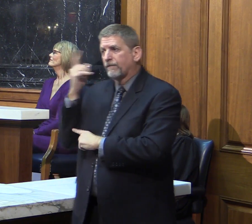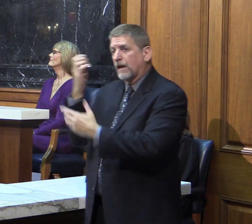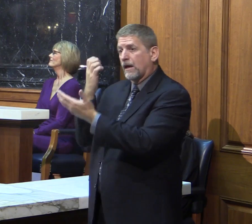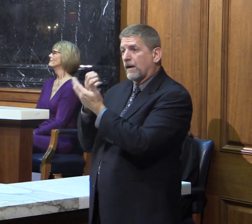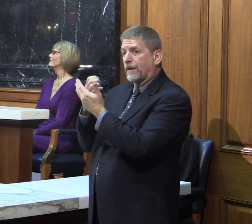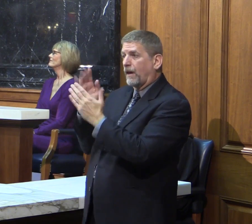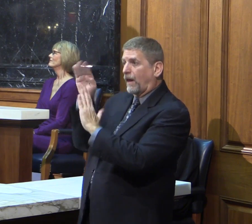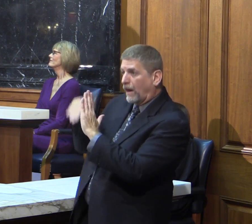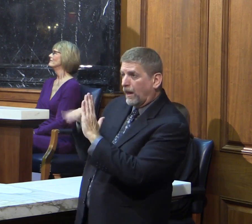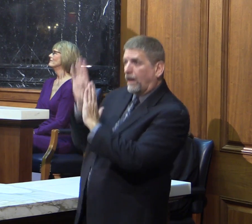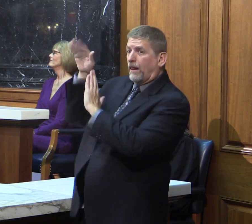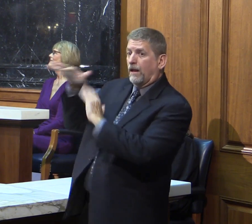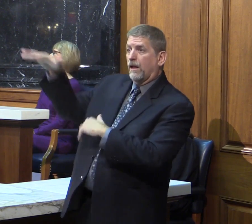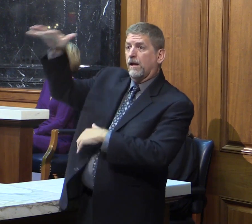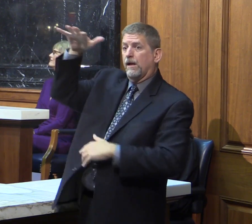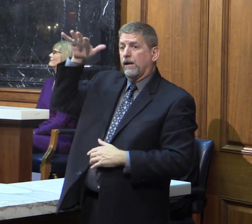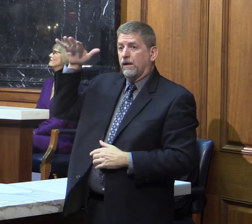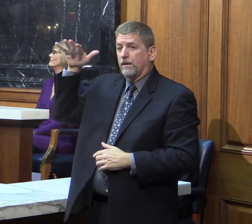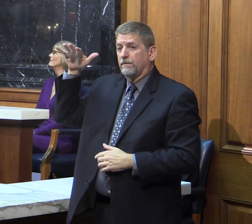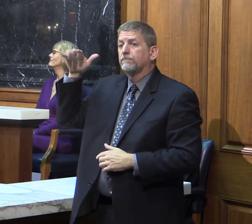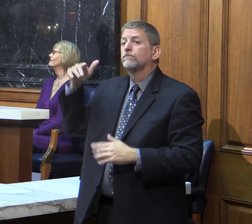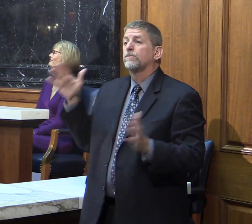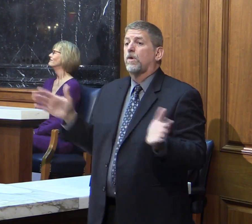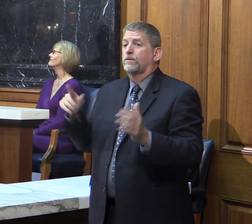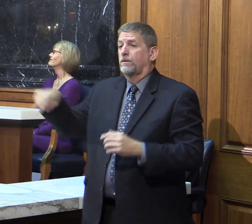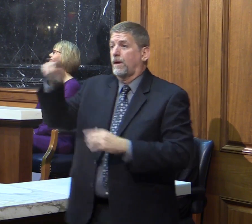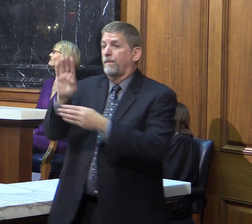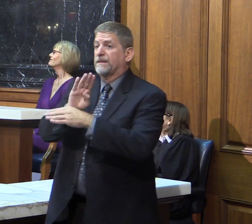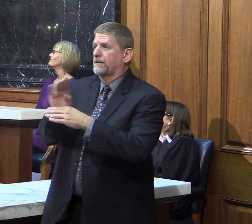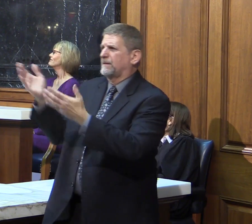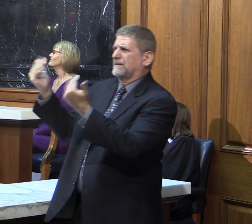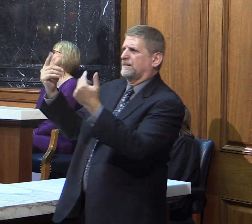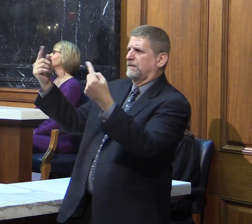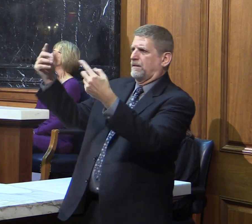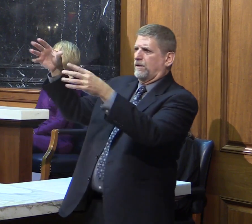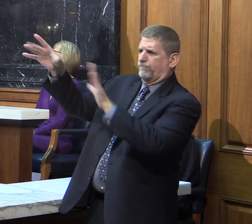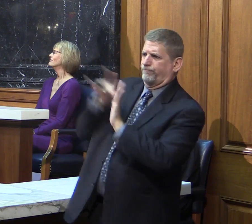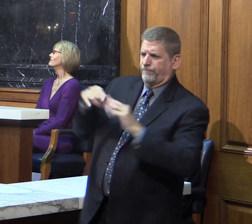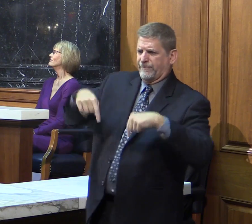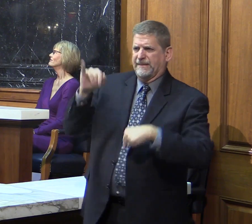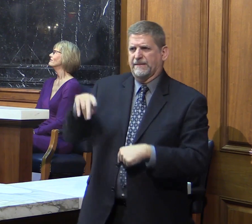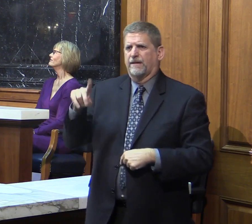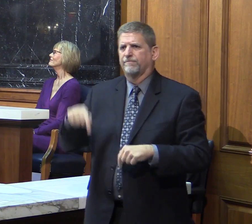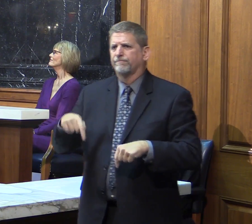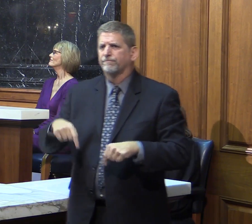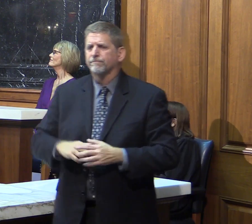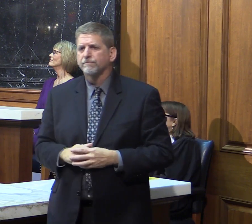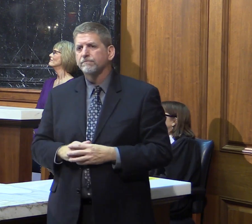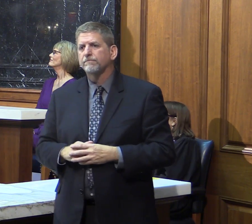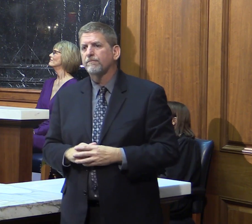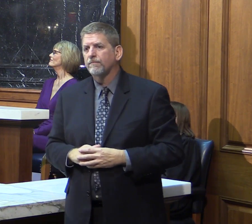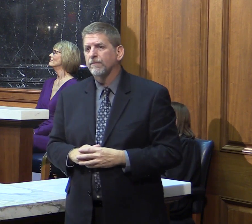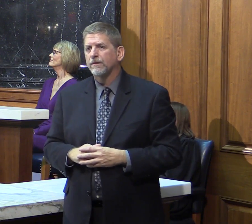encourages businesses to locate and stay here in Indiana. Another thing that sets our state apart is our low cost of